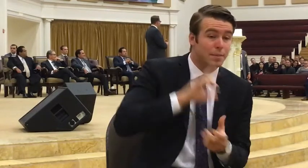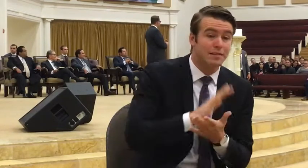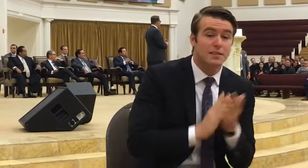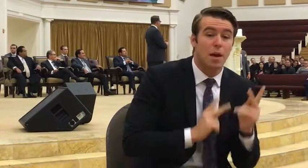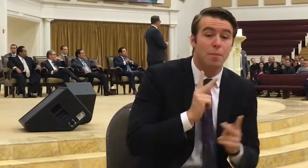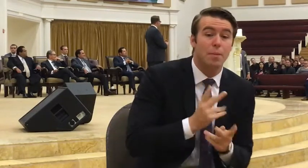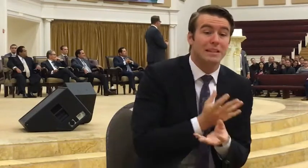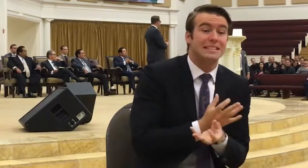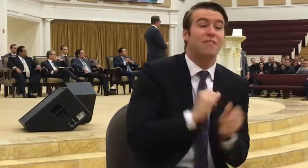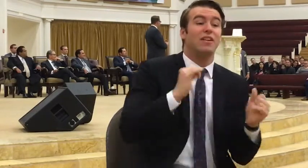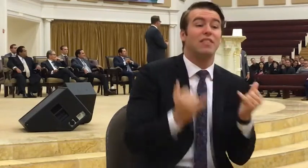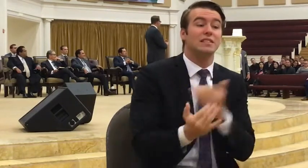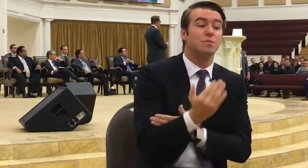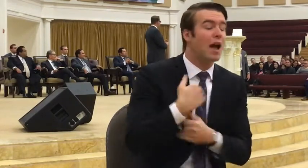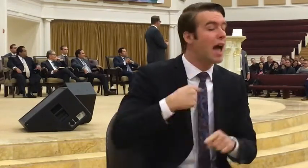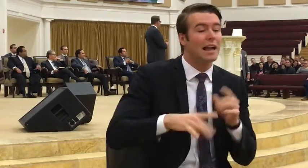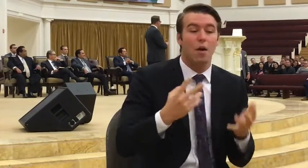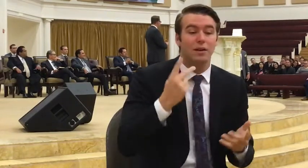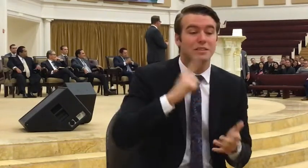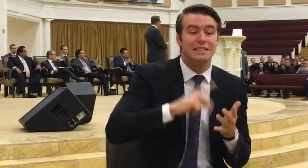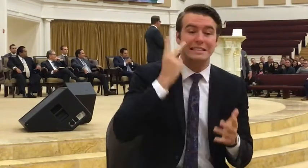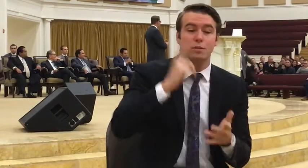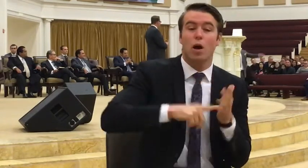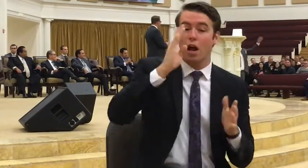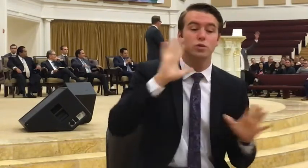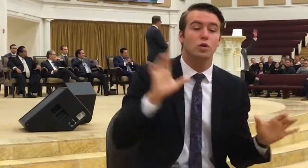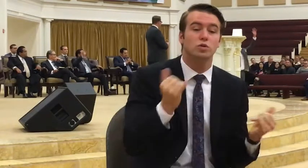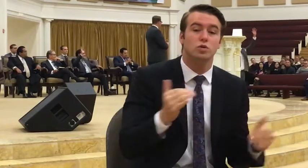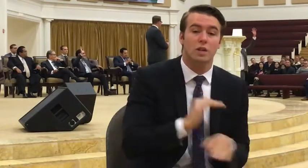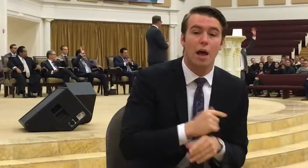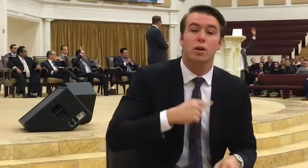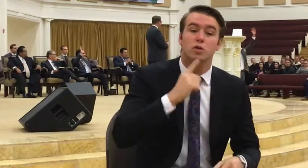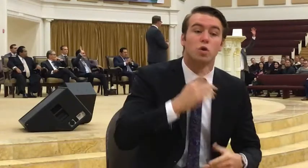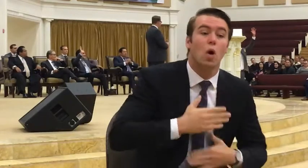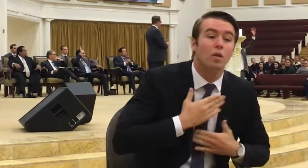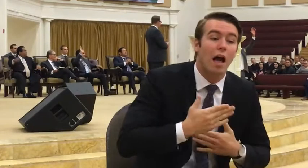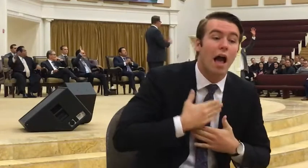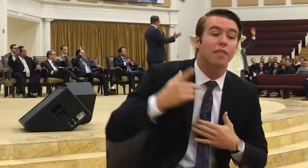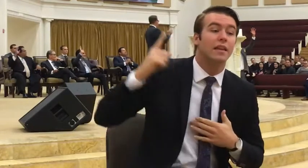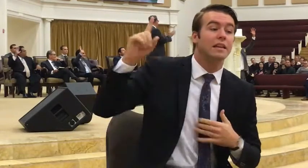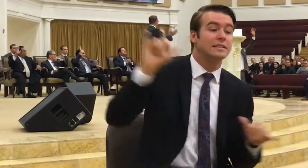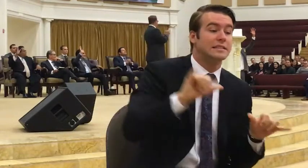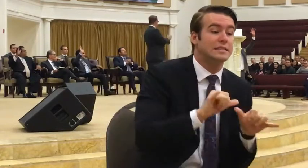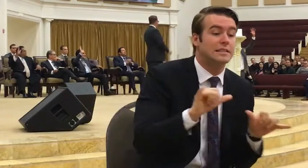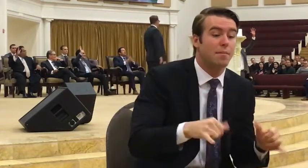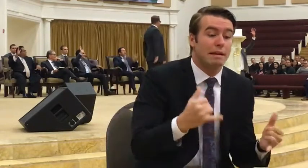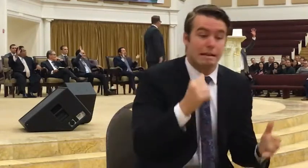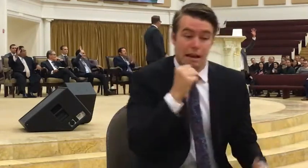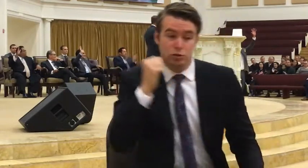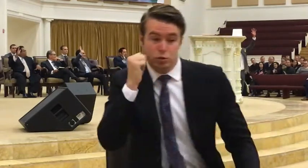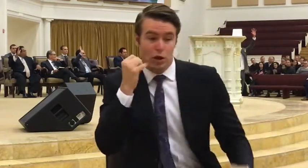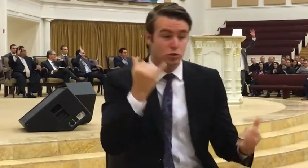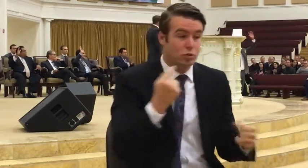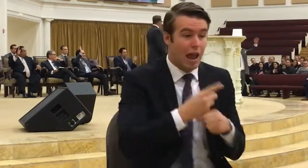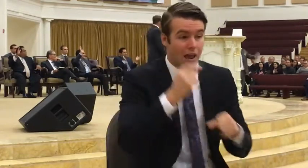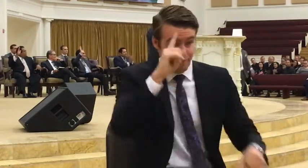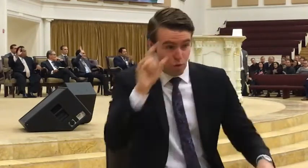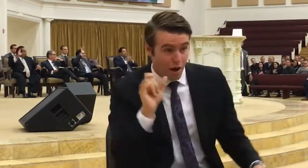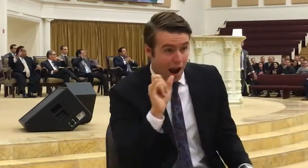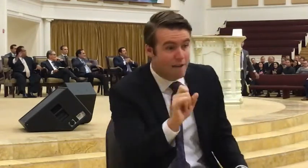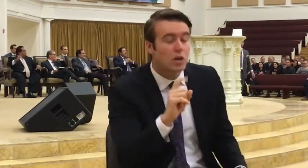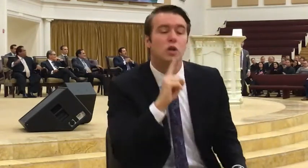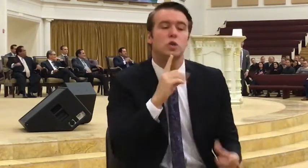were set free this morning. I can't wait to see what God is going to do tonight. I'm so glad that He's the same yesterday, today, and forevermore. It's so